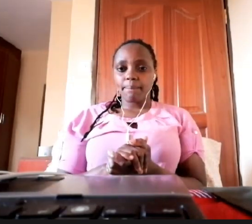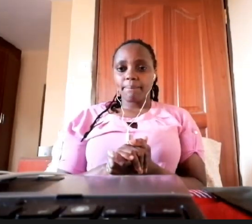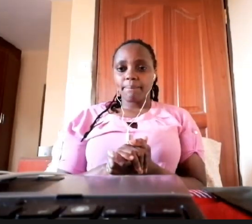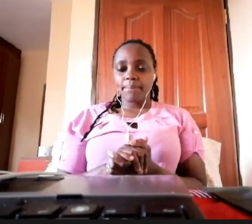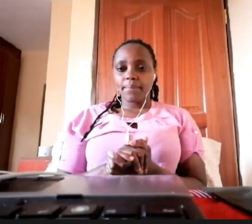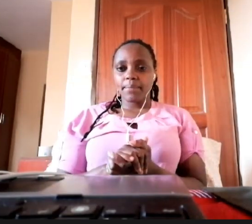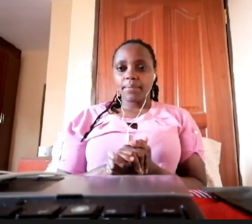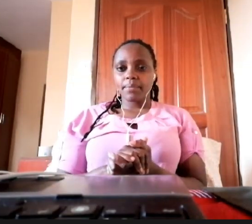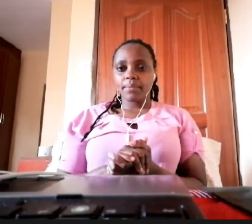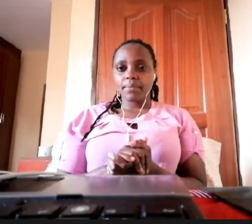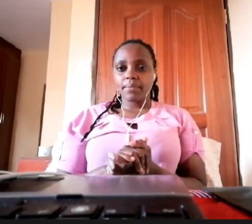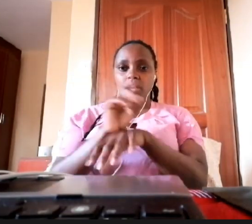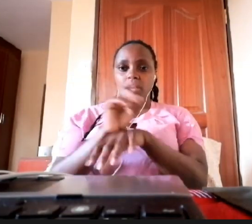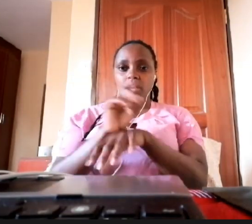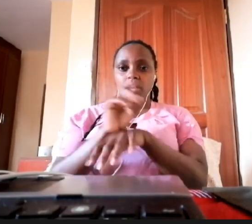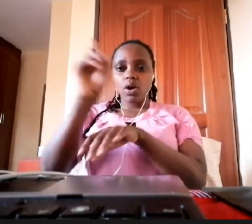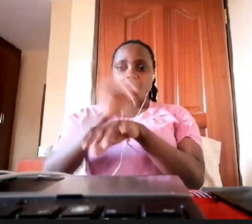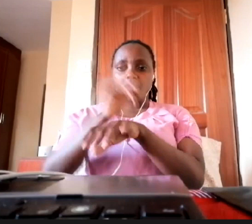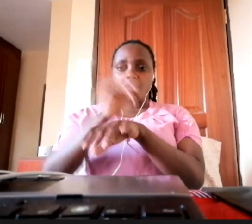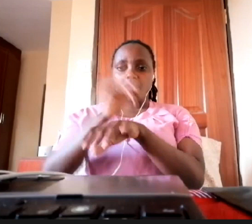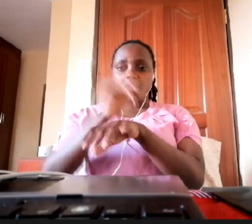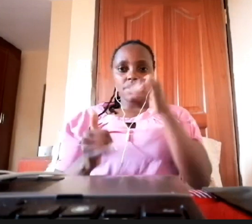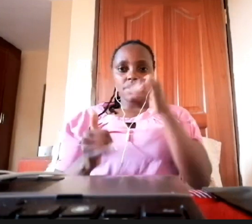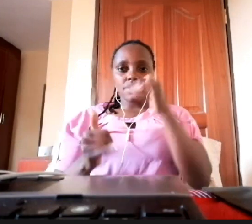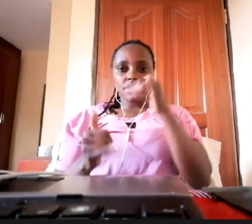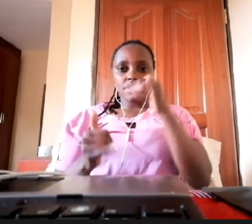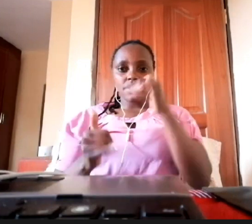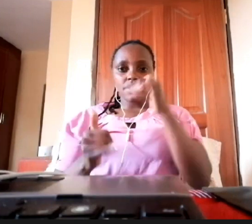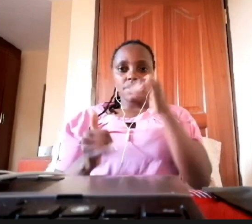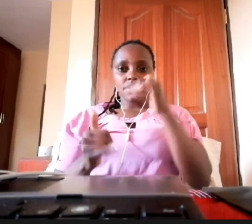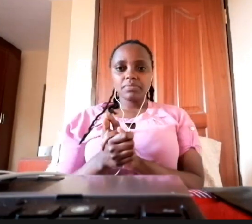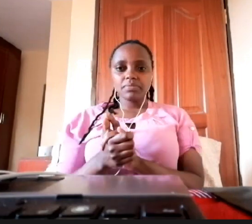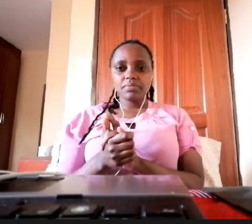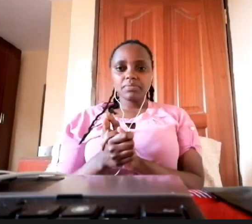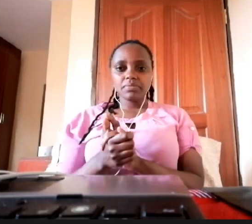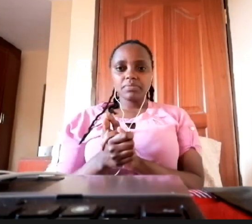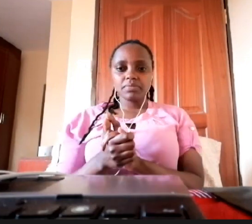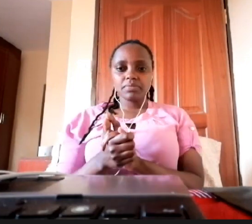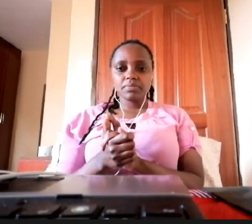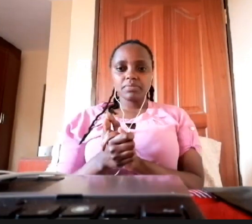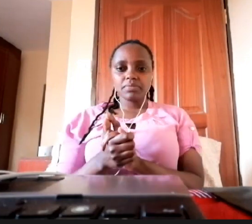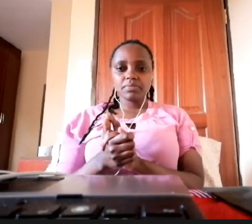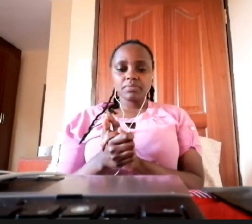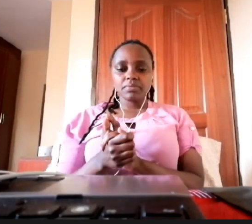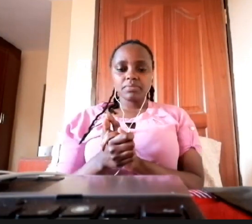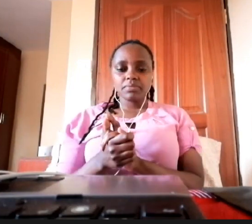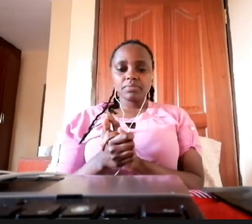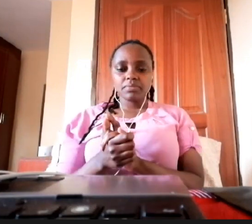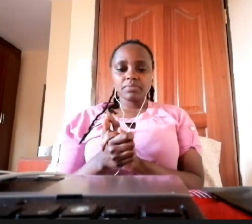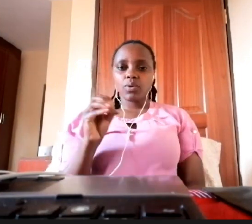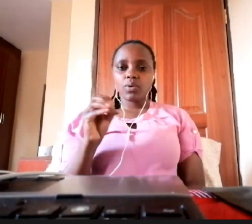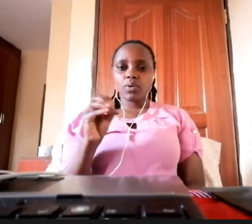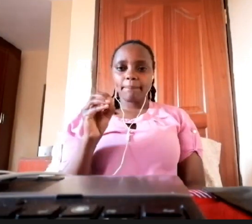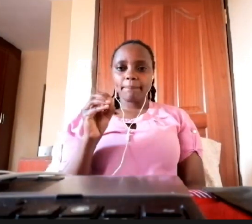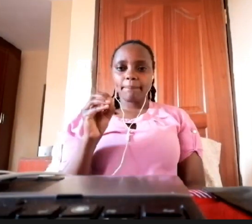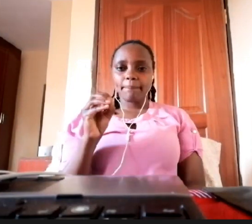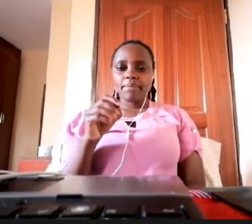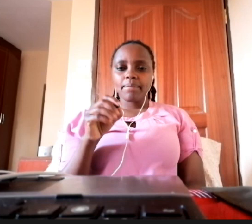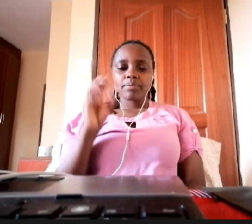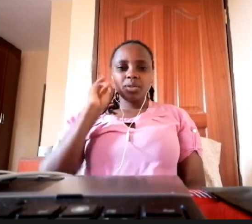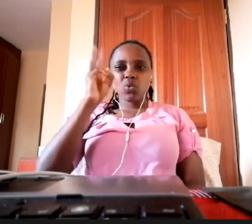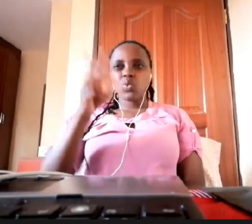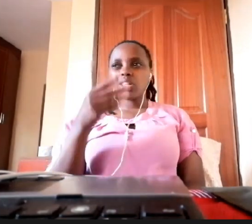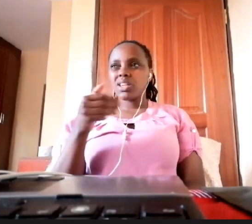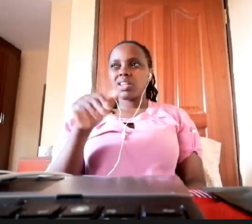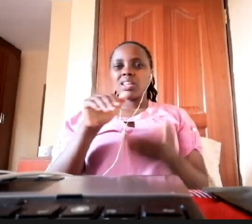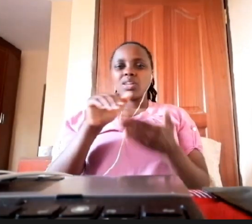1 minute, we wrap up. Ok, merci. Alors, comme conclusion, quand je voulais parler... So I will not take